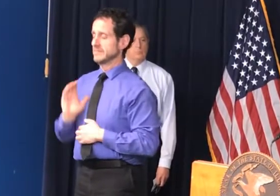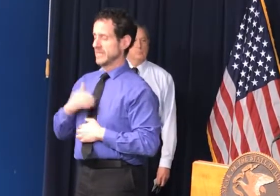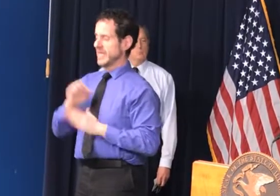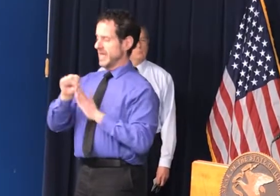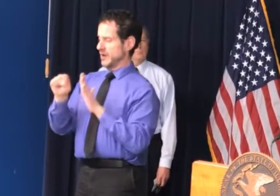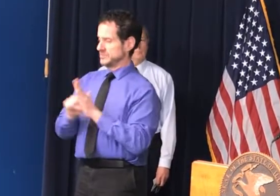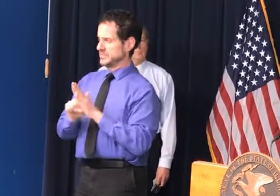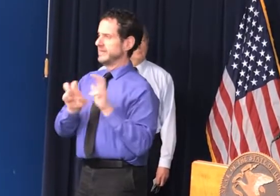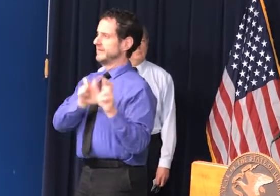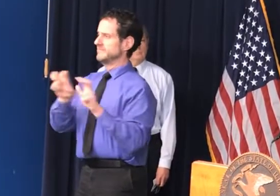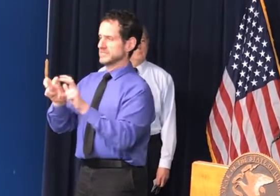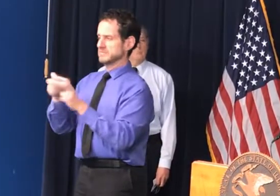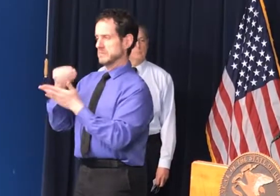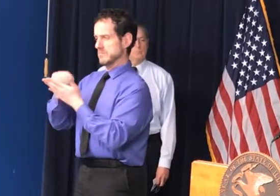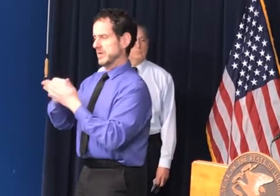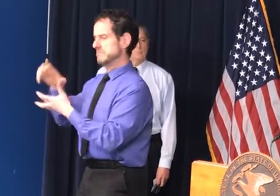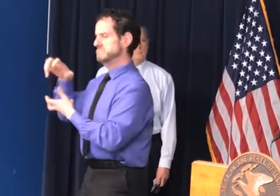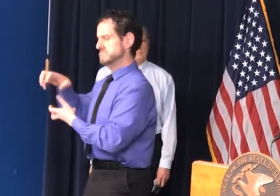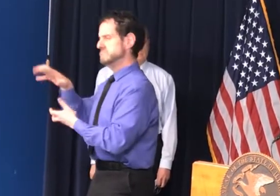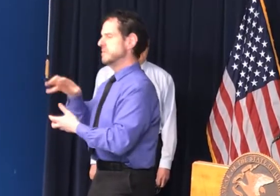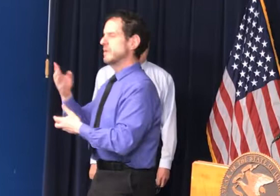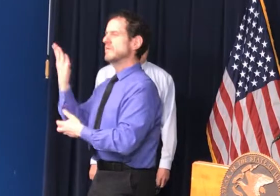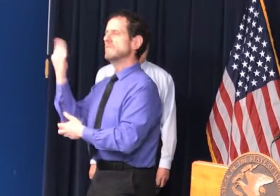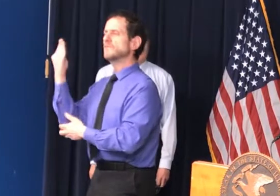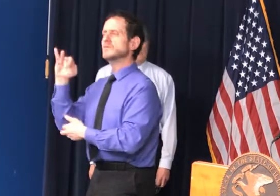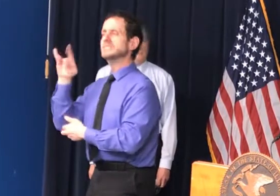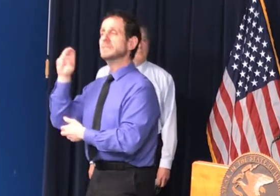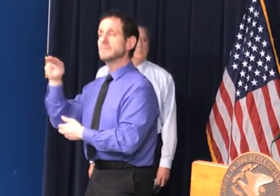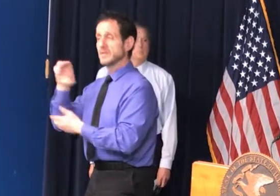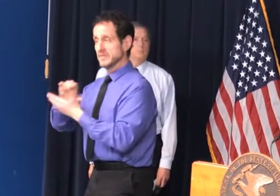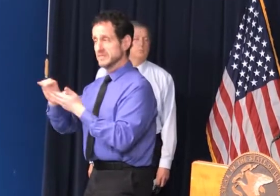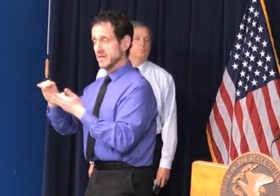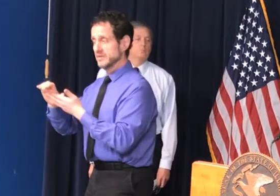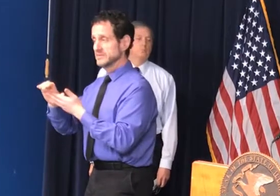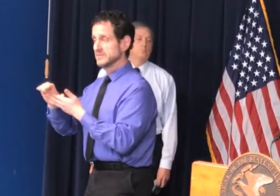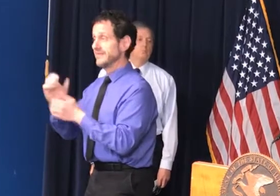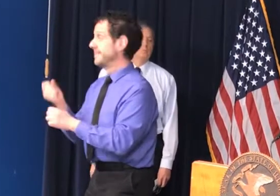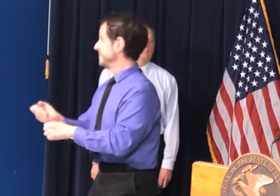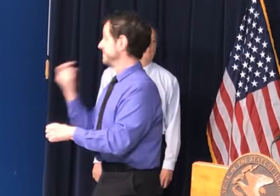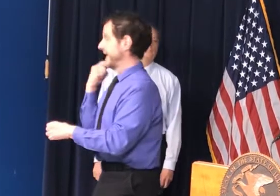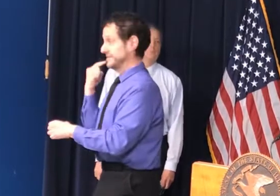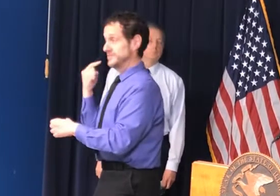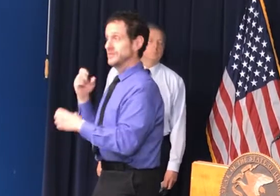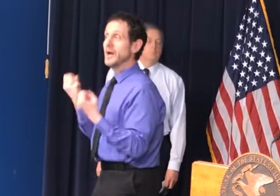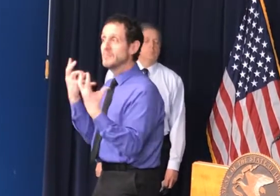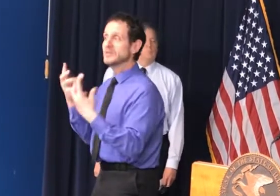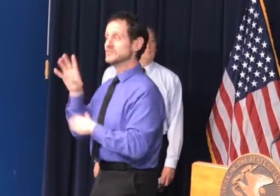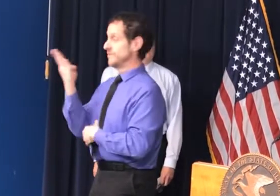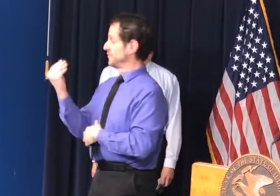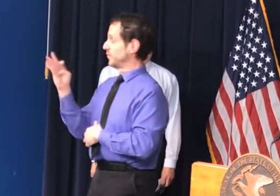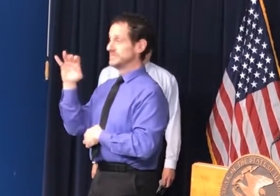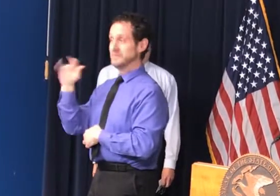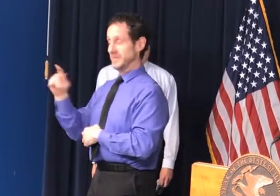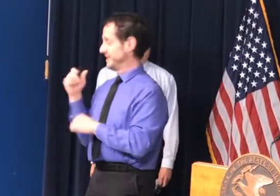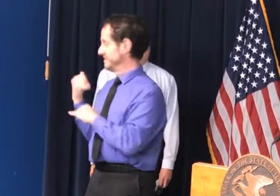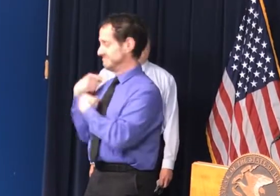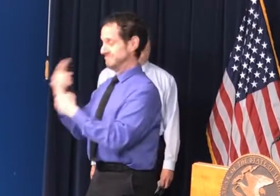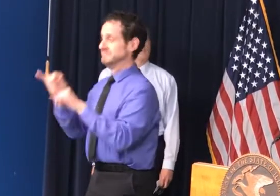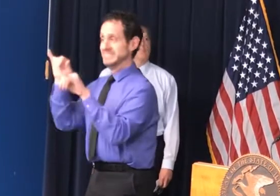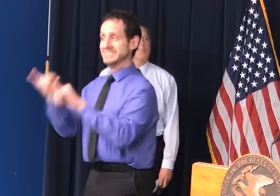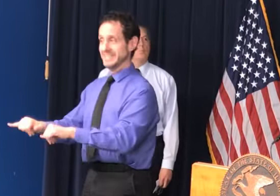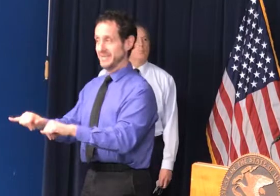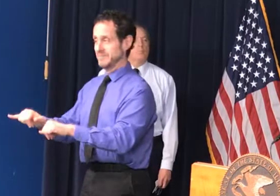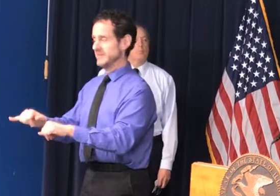Our state investment portfolio is about $14 billion, about the same amount it was late last year when news